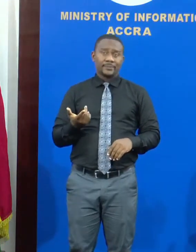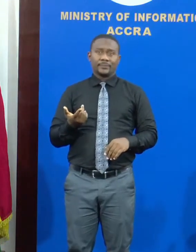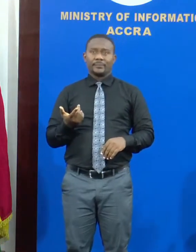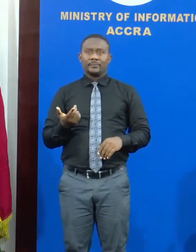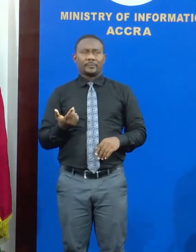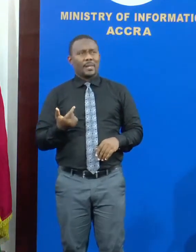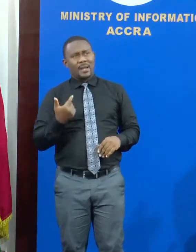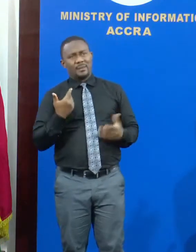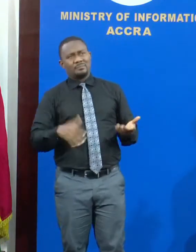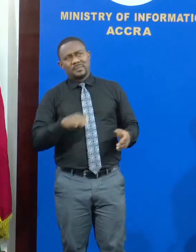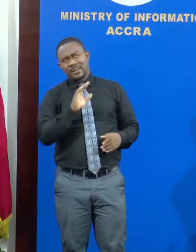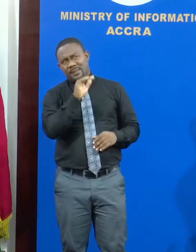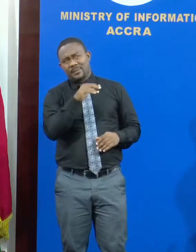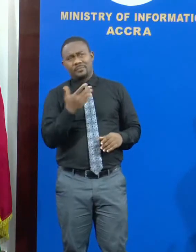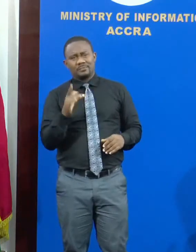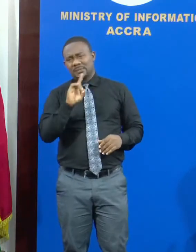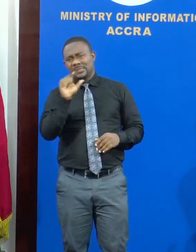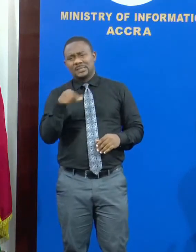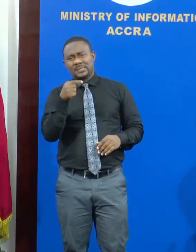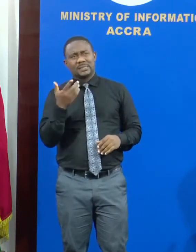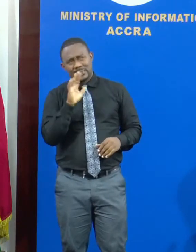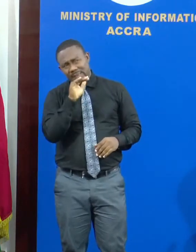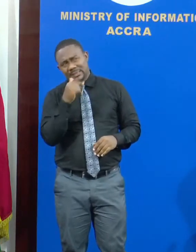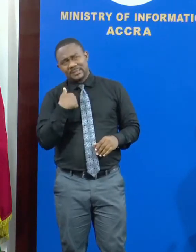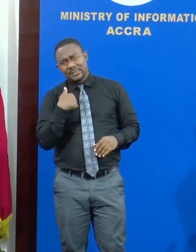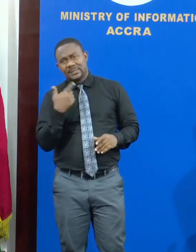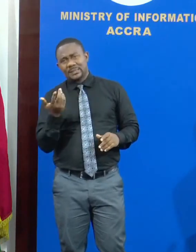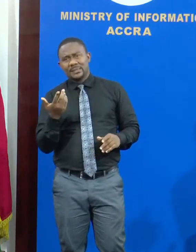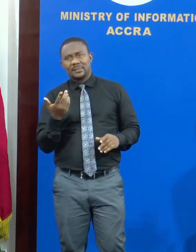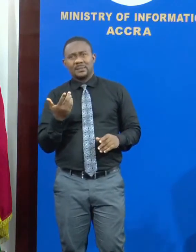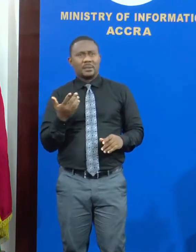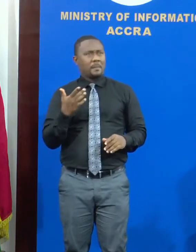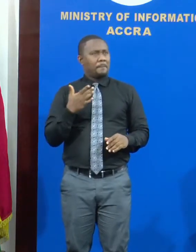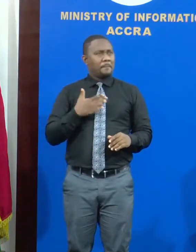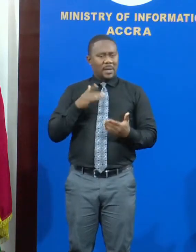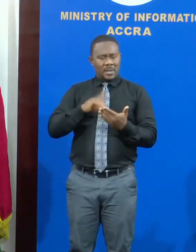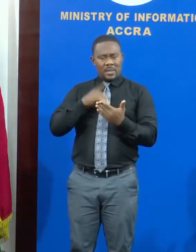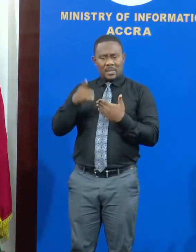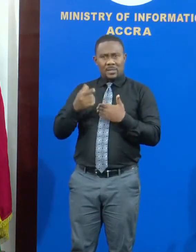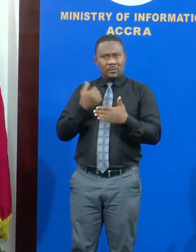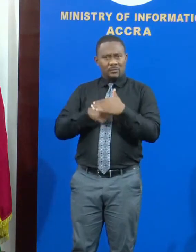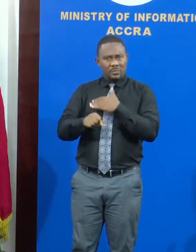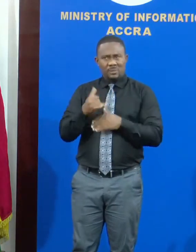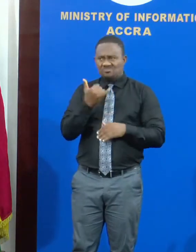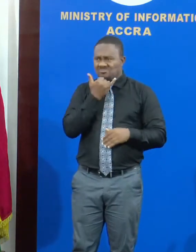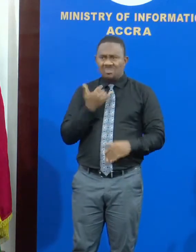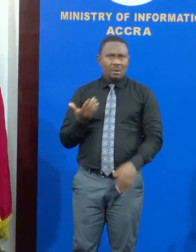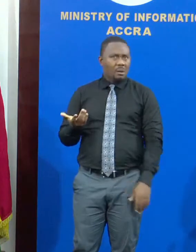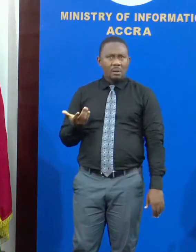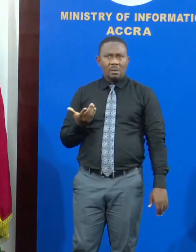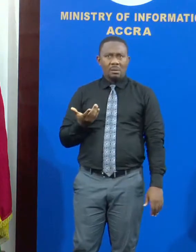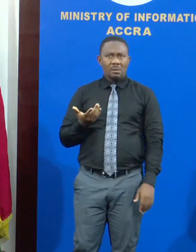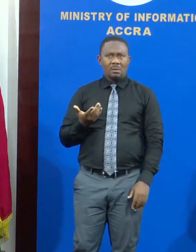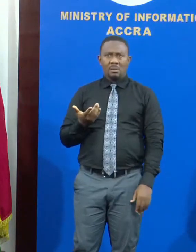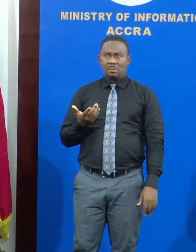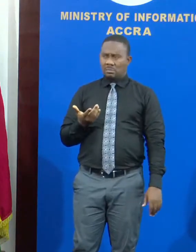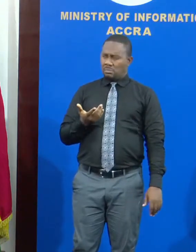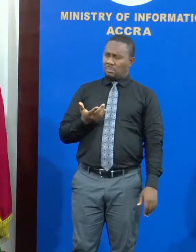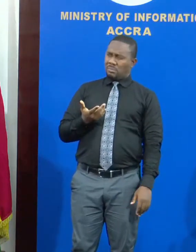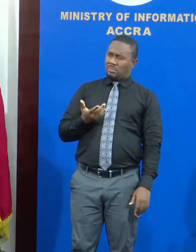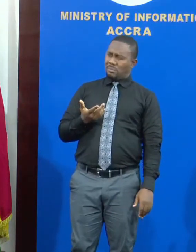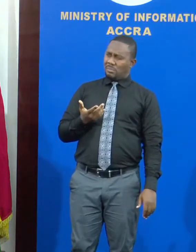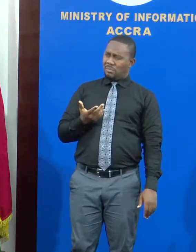DG, because they petitioned the Director General. You know, things like my date of birth is wrong. All of a sudden, they realize